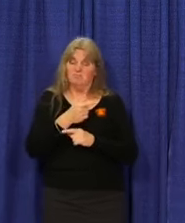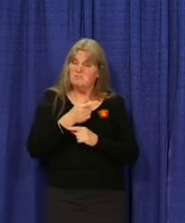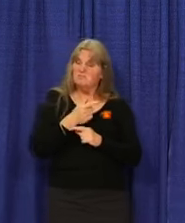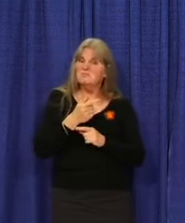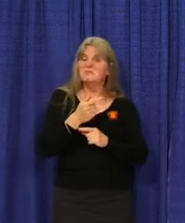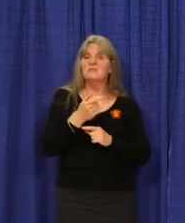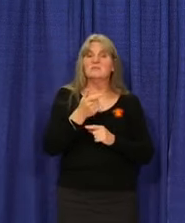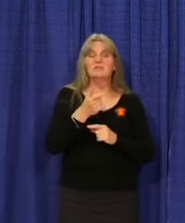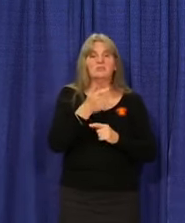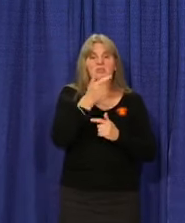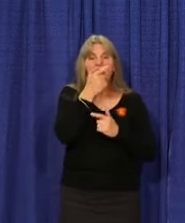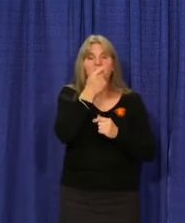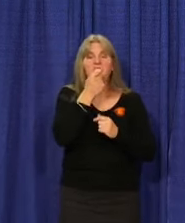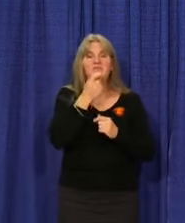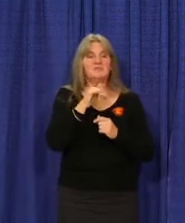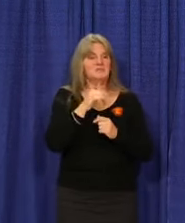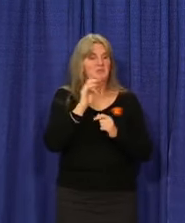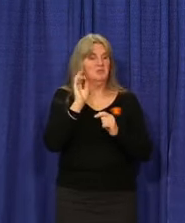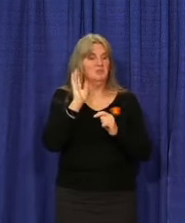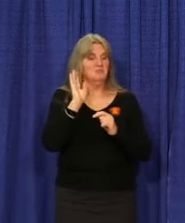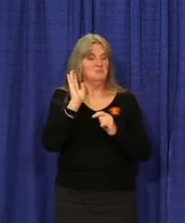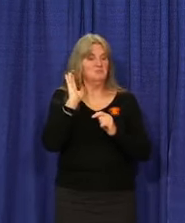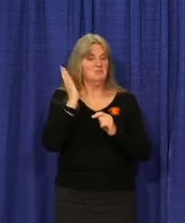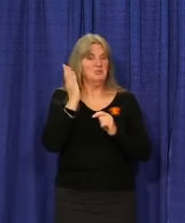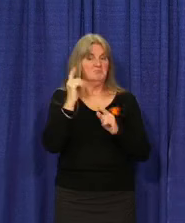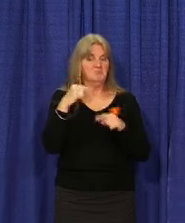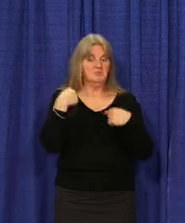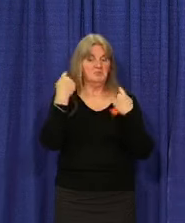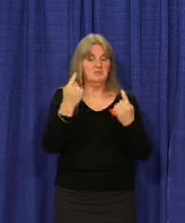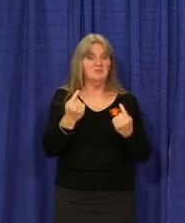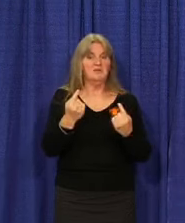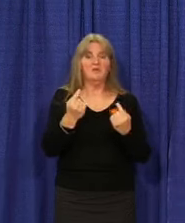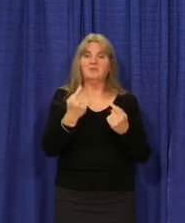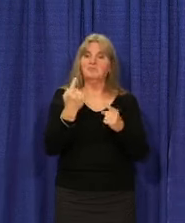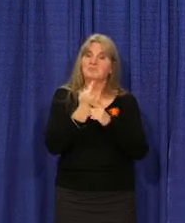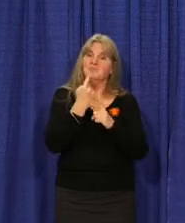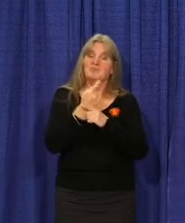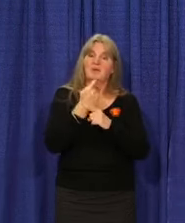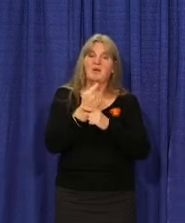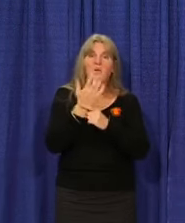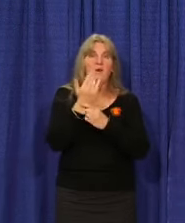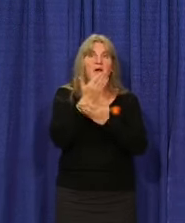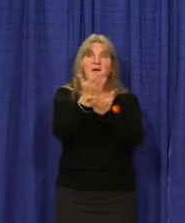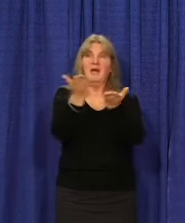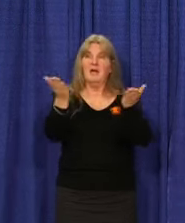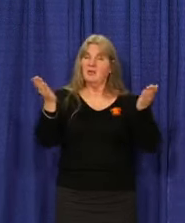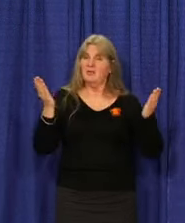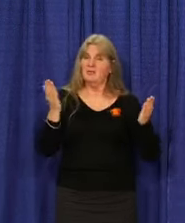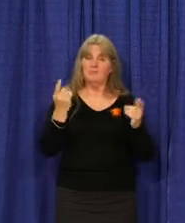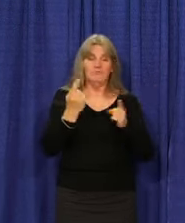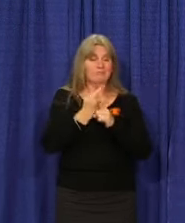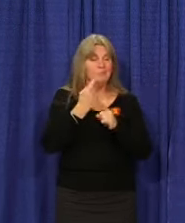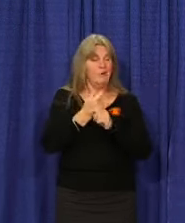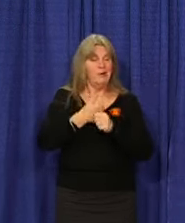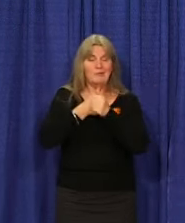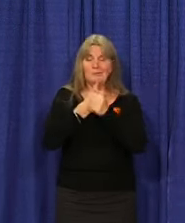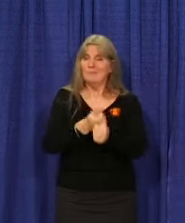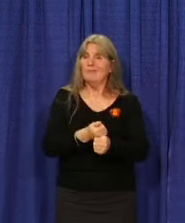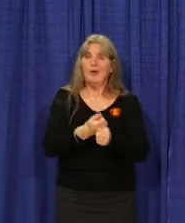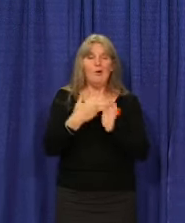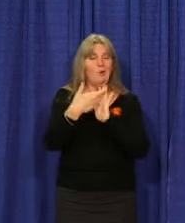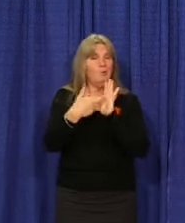whole concept has worked well because people are doing the right thing, and people are by and large observing those